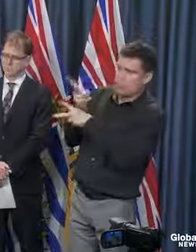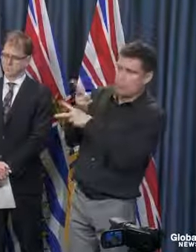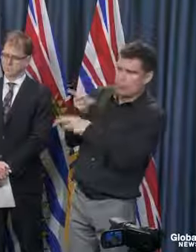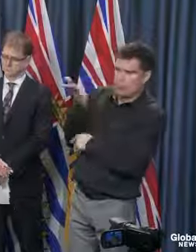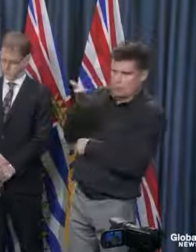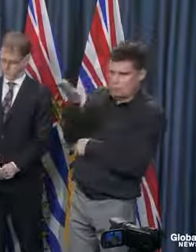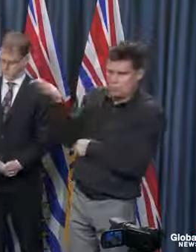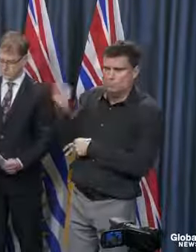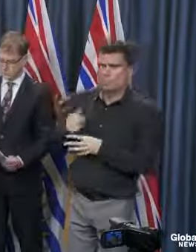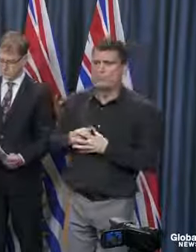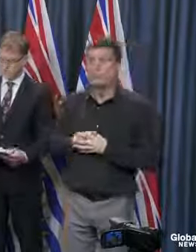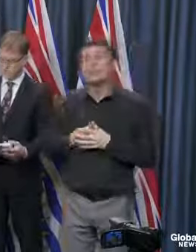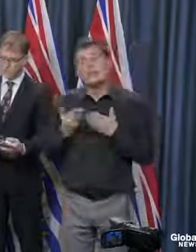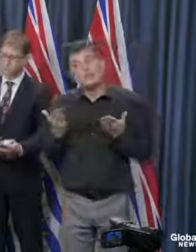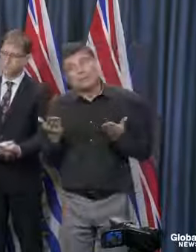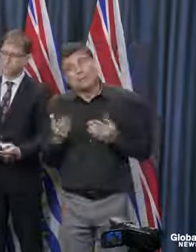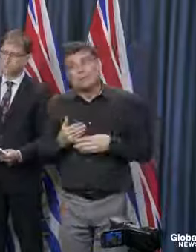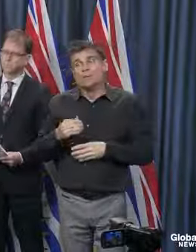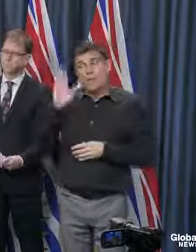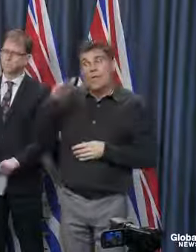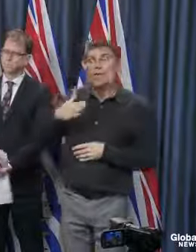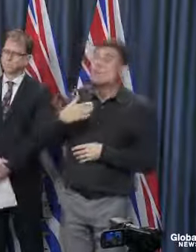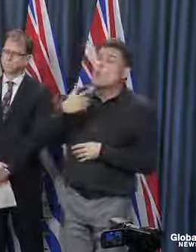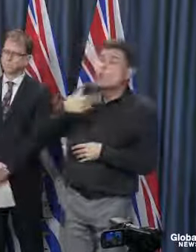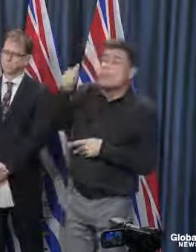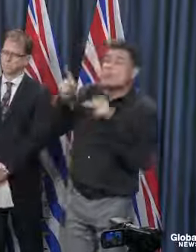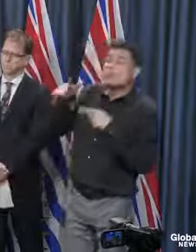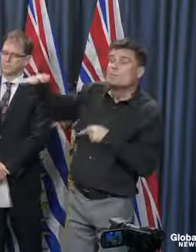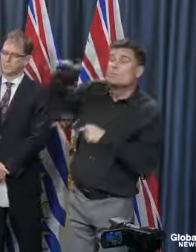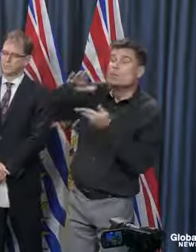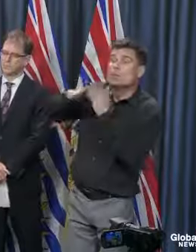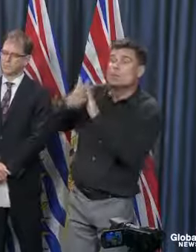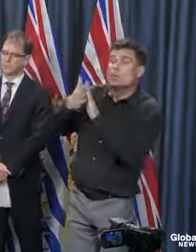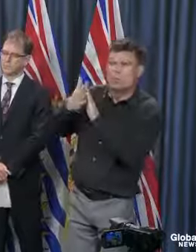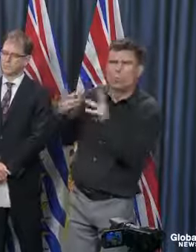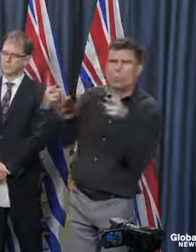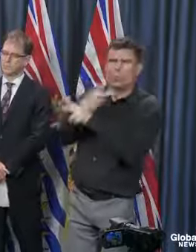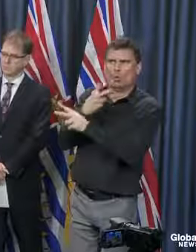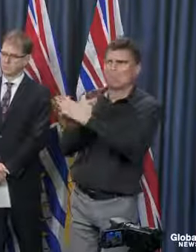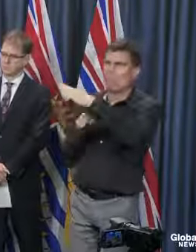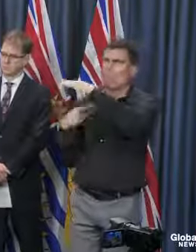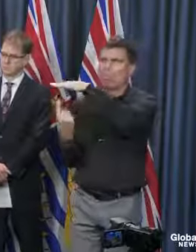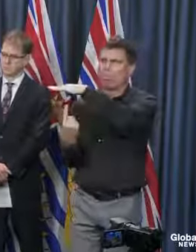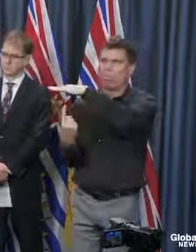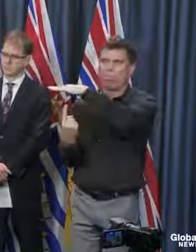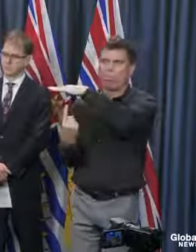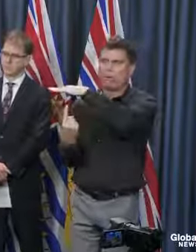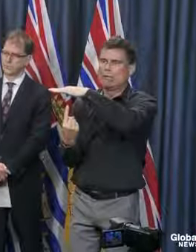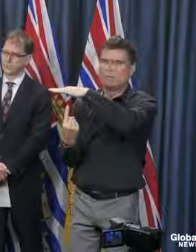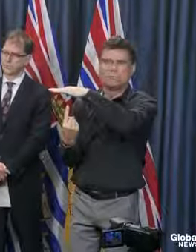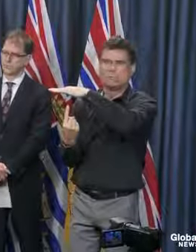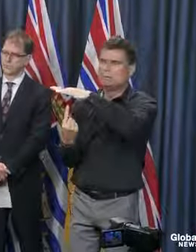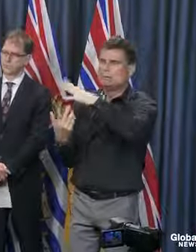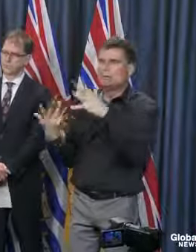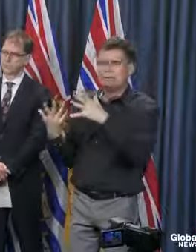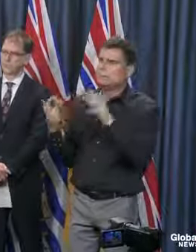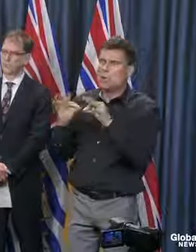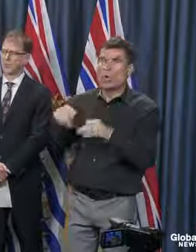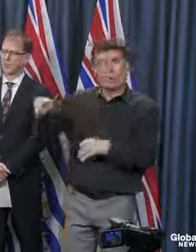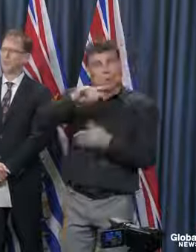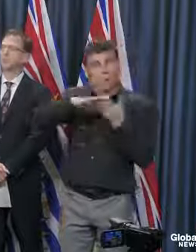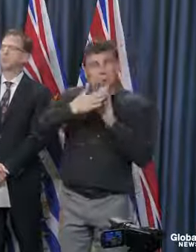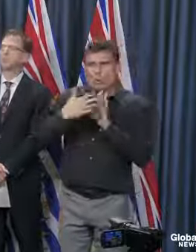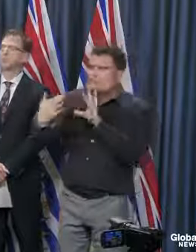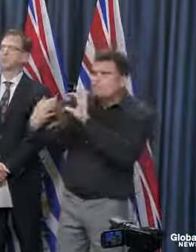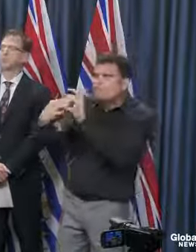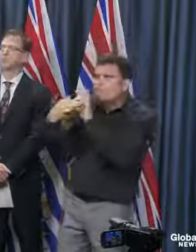less connected to others in the community. And I'm asking for people to step up and help us communicate with our